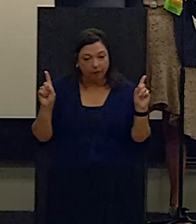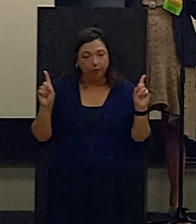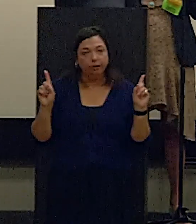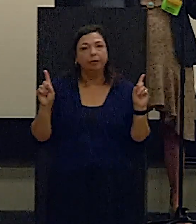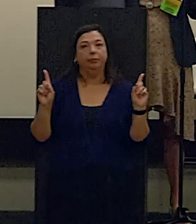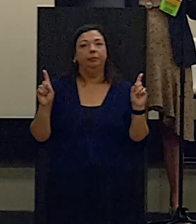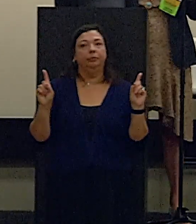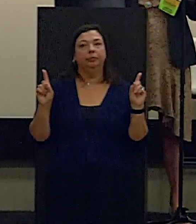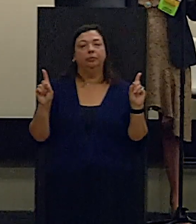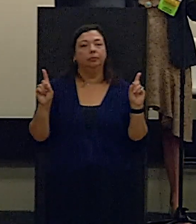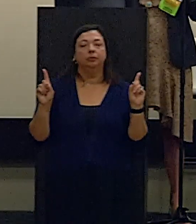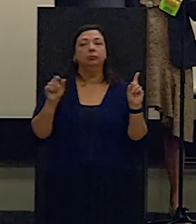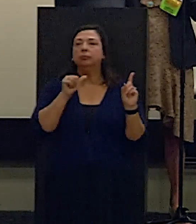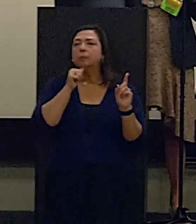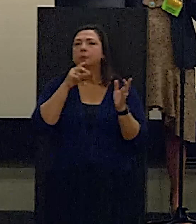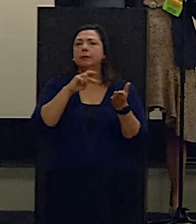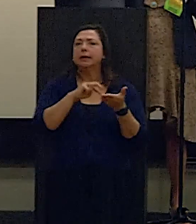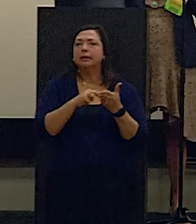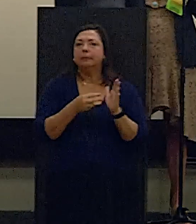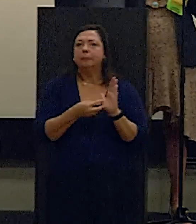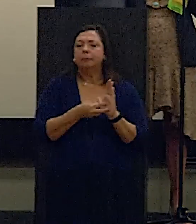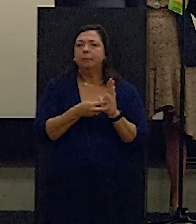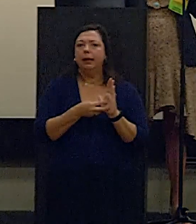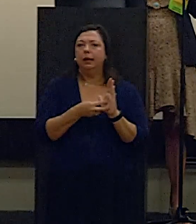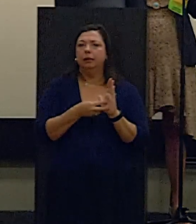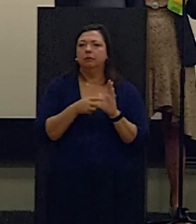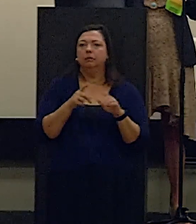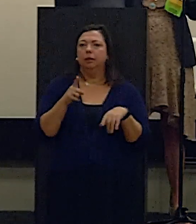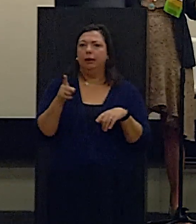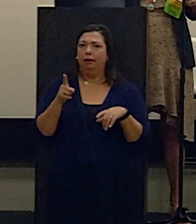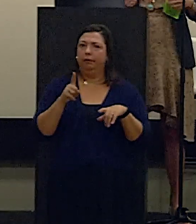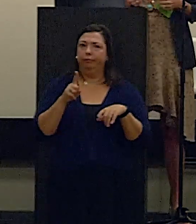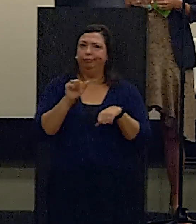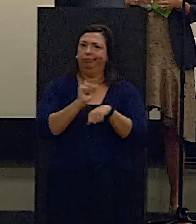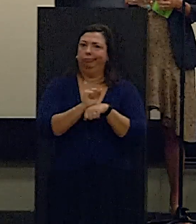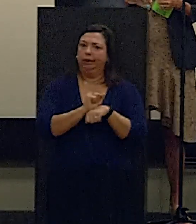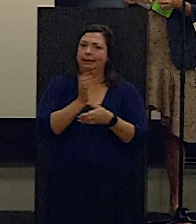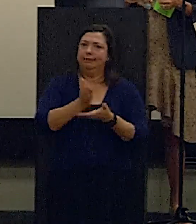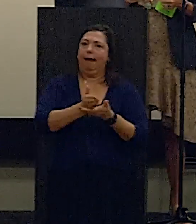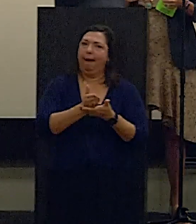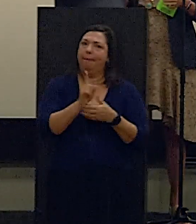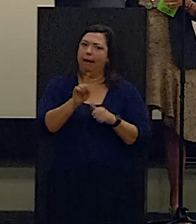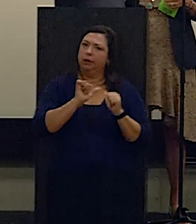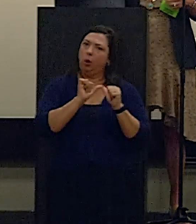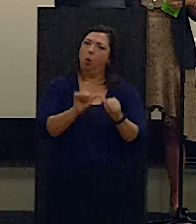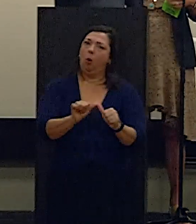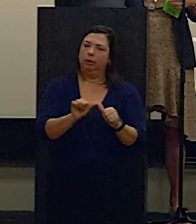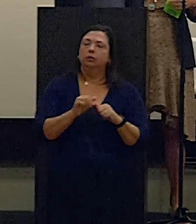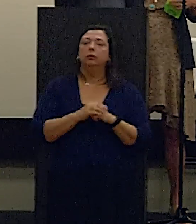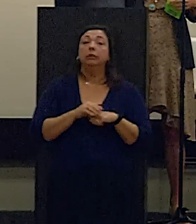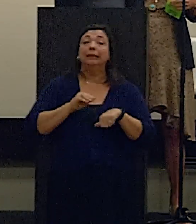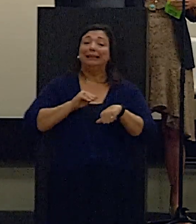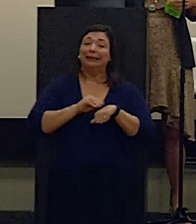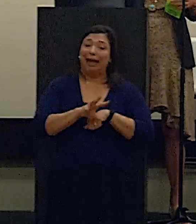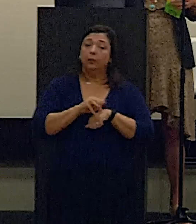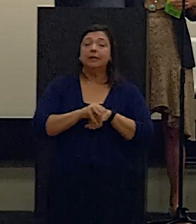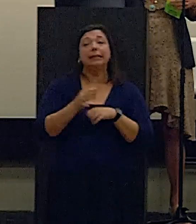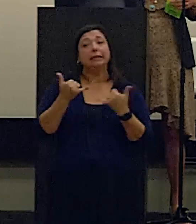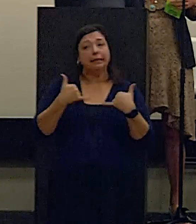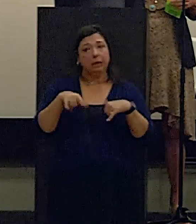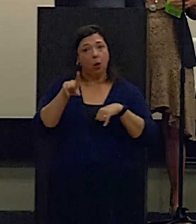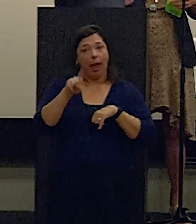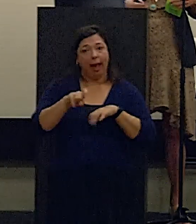that doesn't mean that the show stopped. The show had to go on, and so counseling still had to be